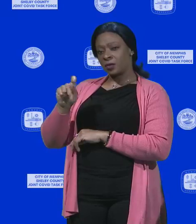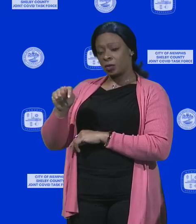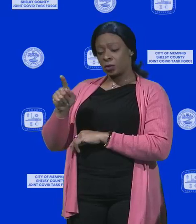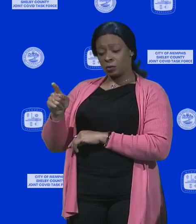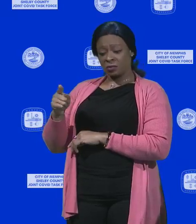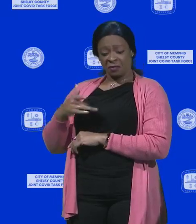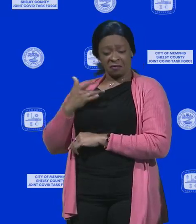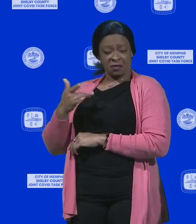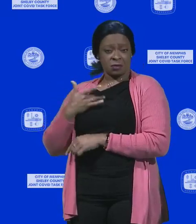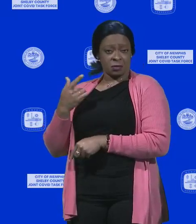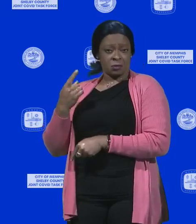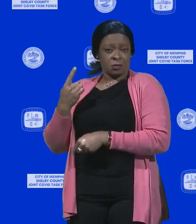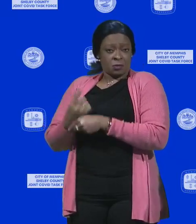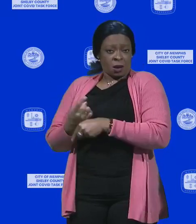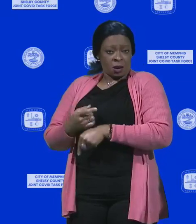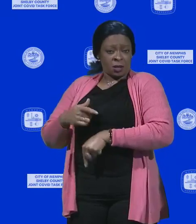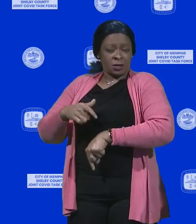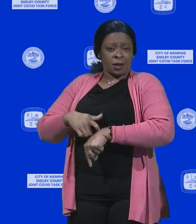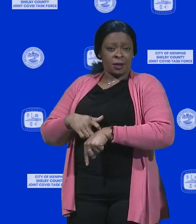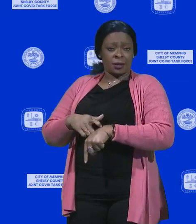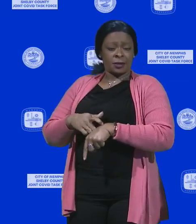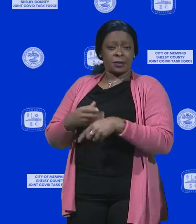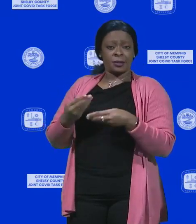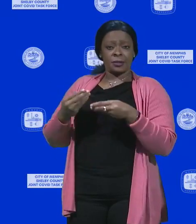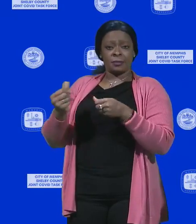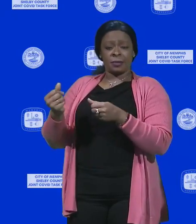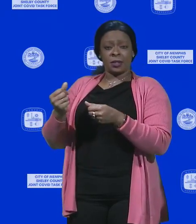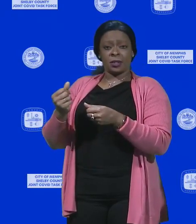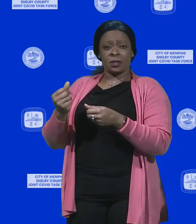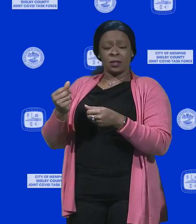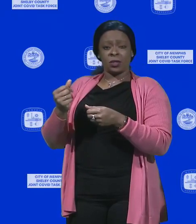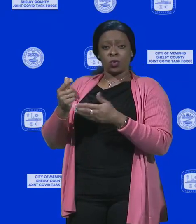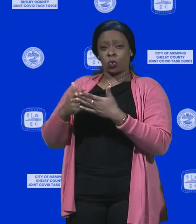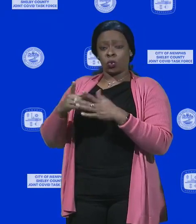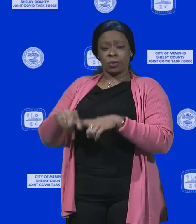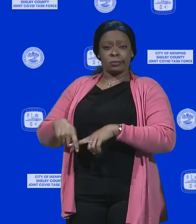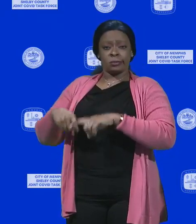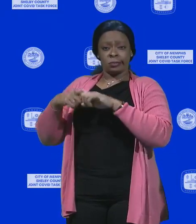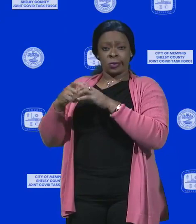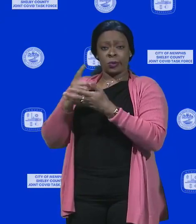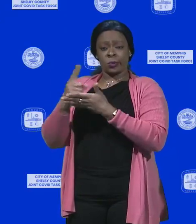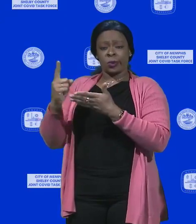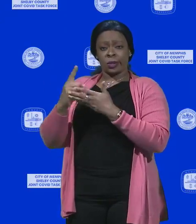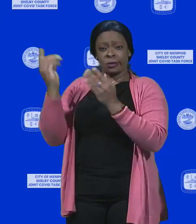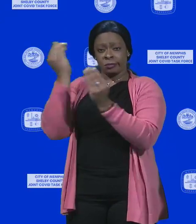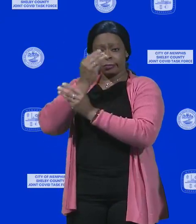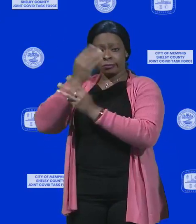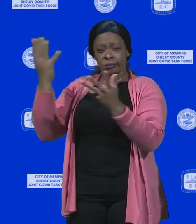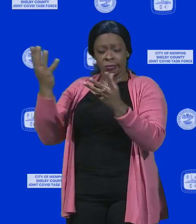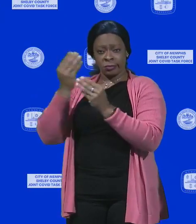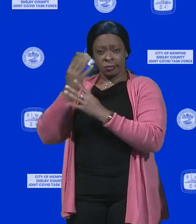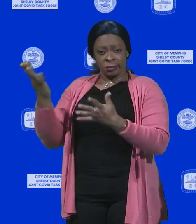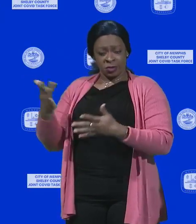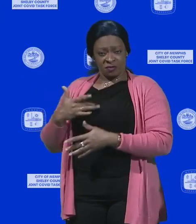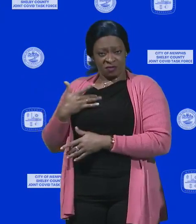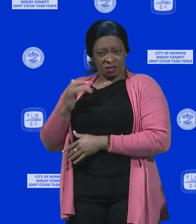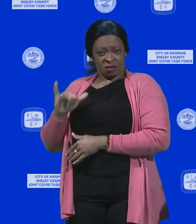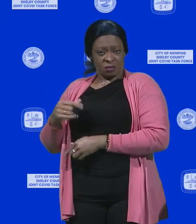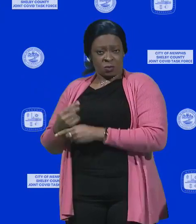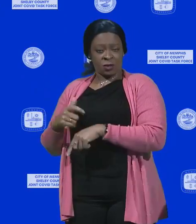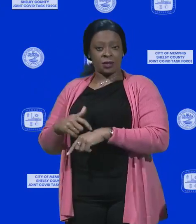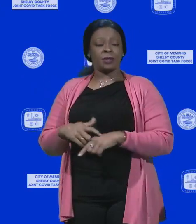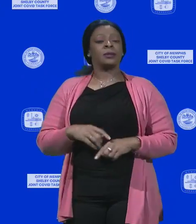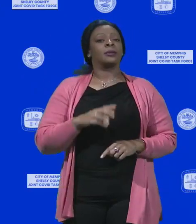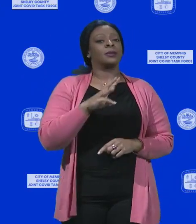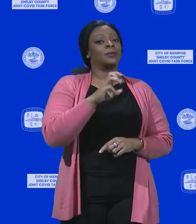to suspend these now weekly COVID-19 task force meetings? Well, let